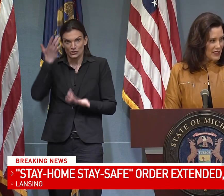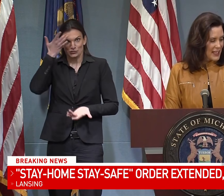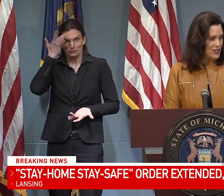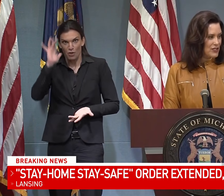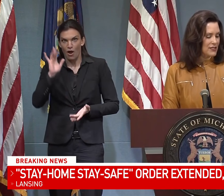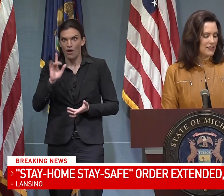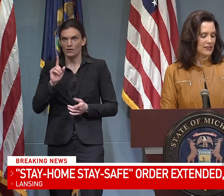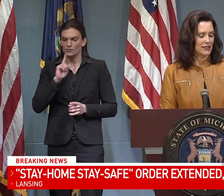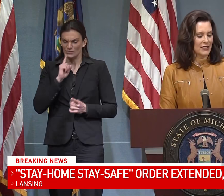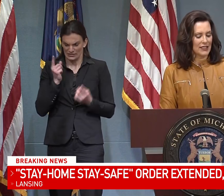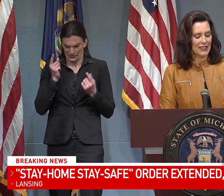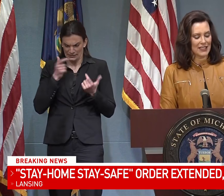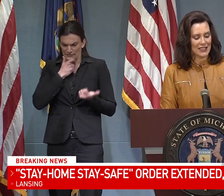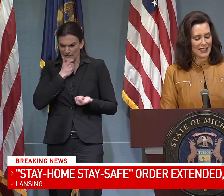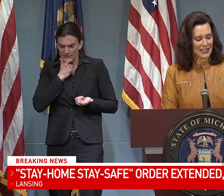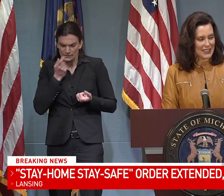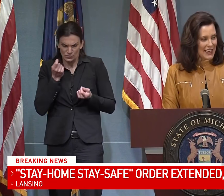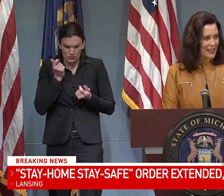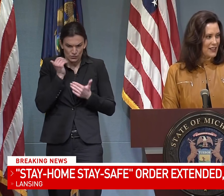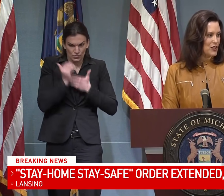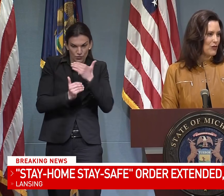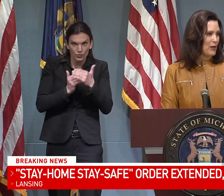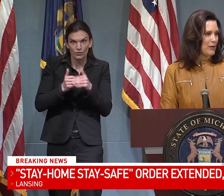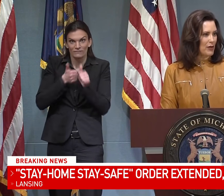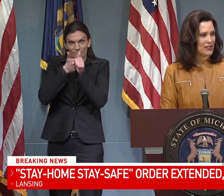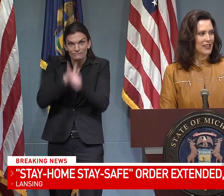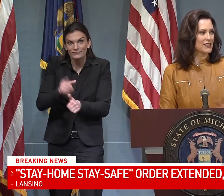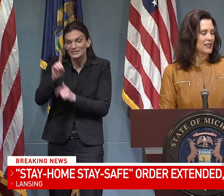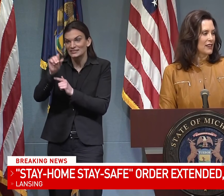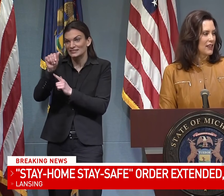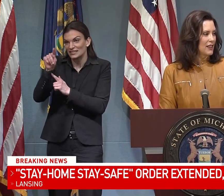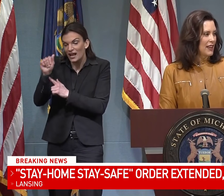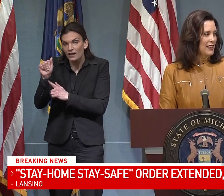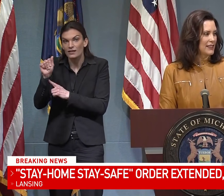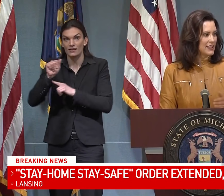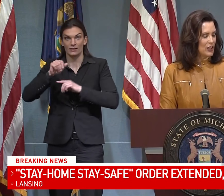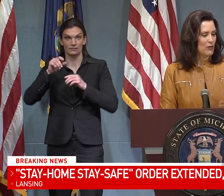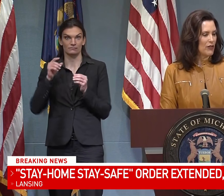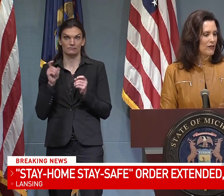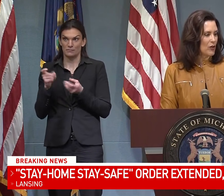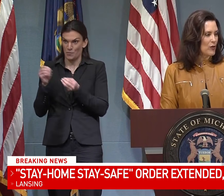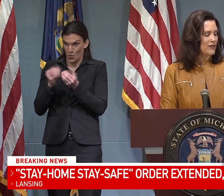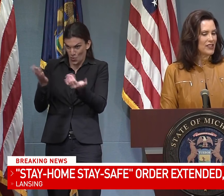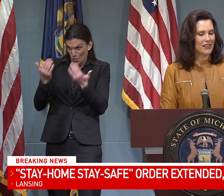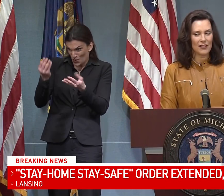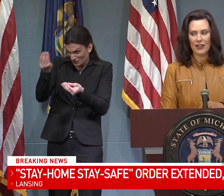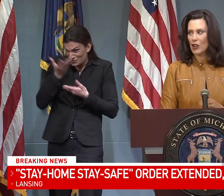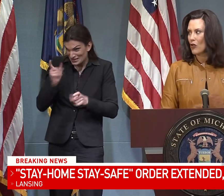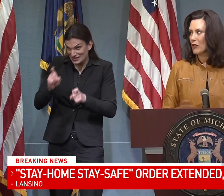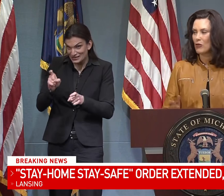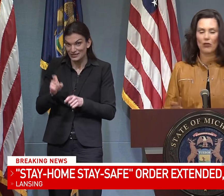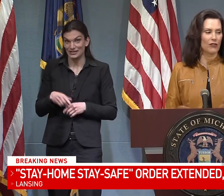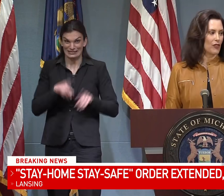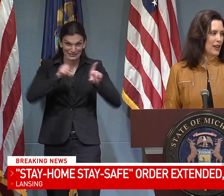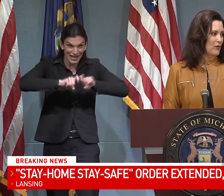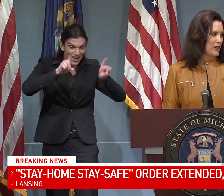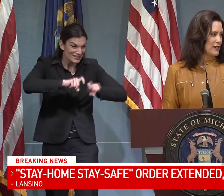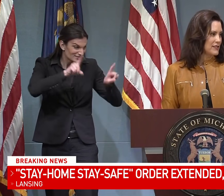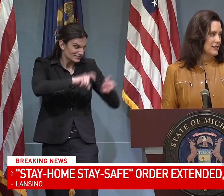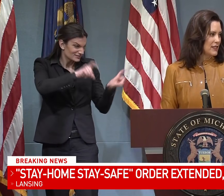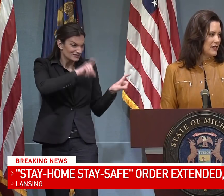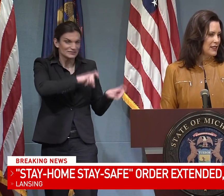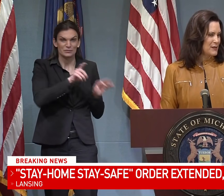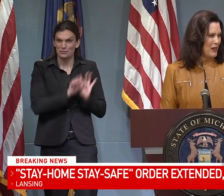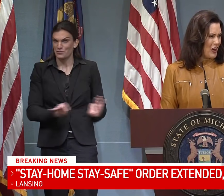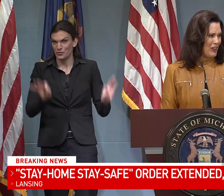incremental stages, to listen to the data, to ramp up our testing, and continue moving forward. We've done incredible work for 8